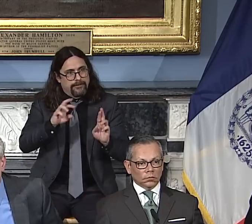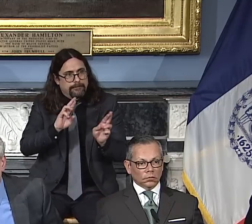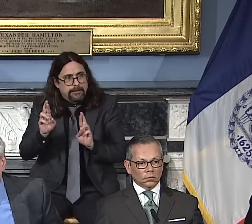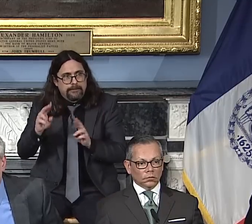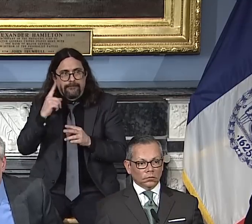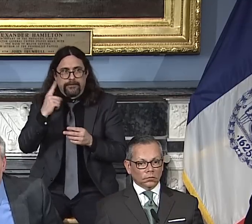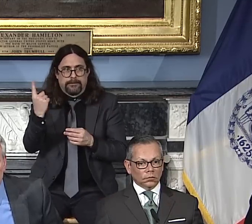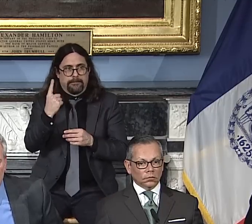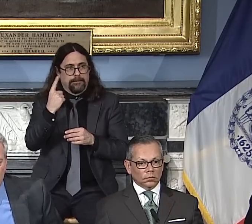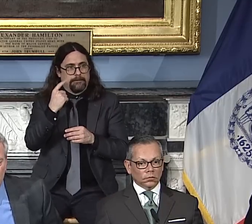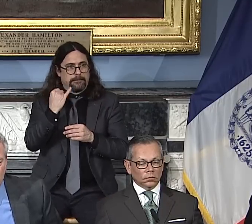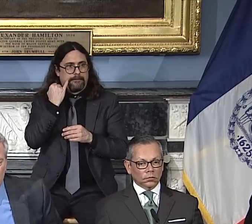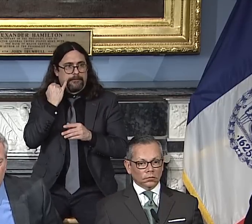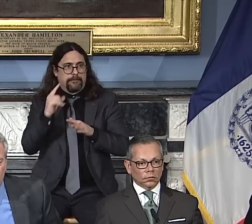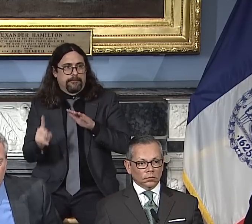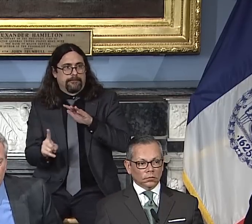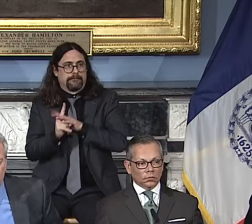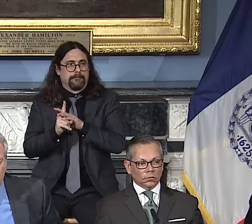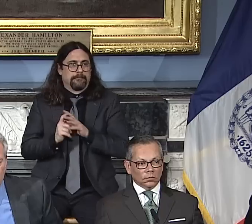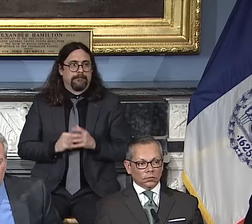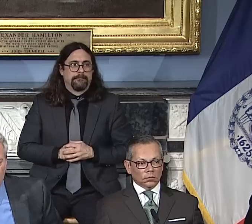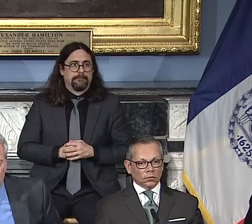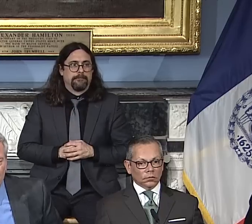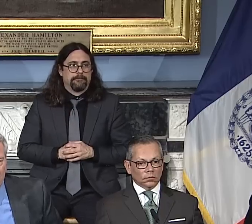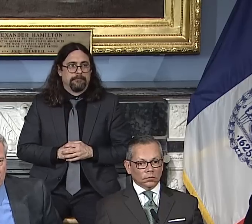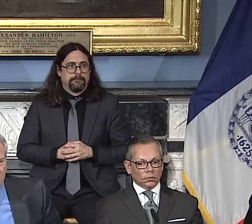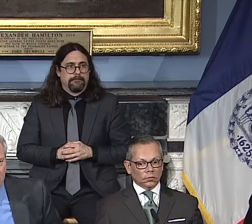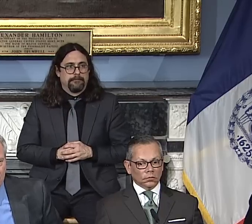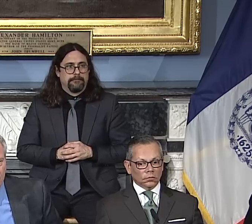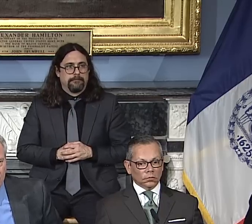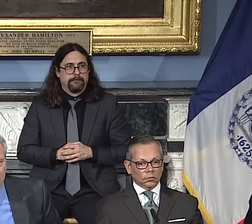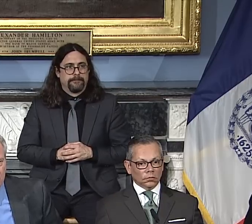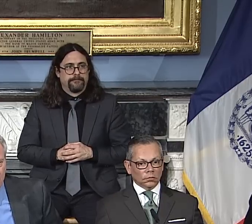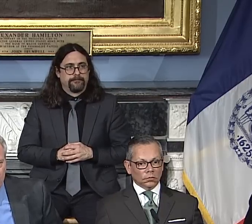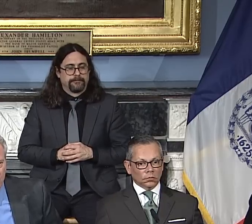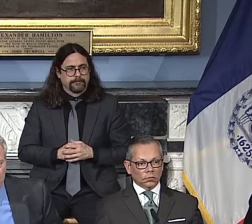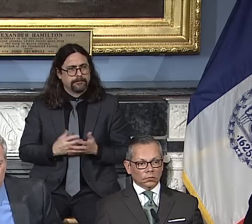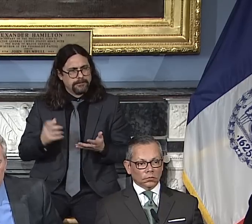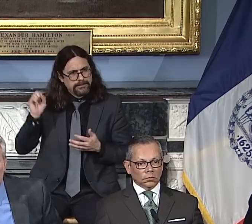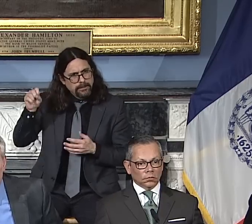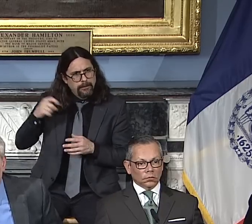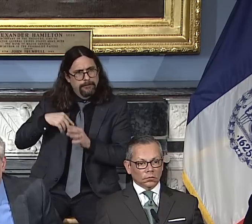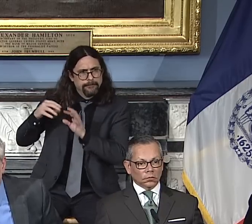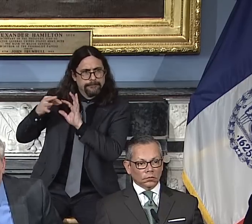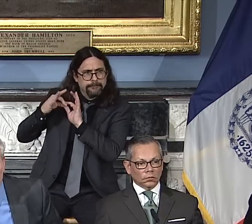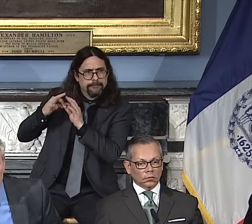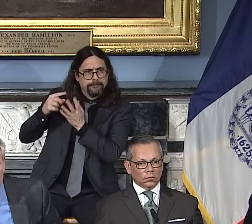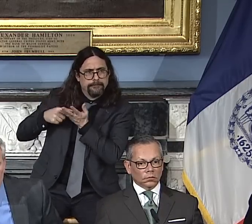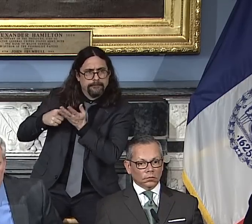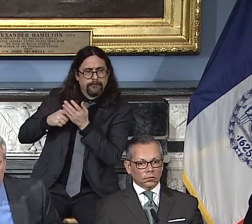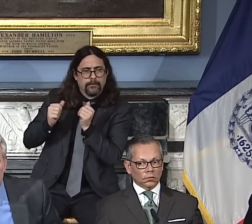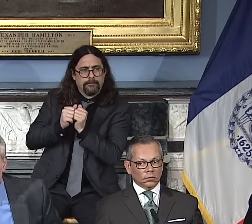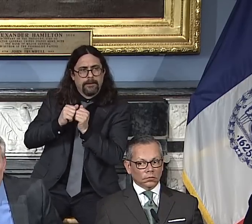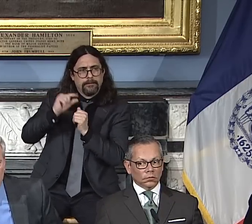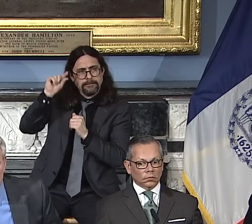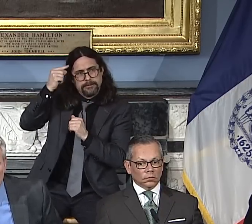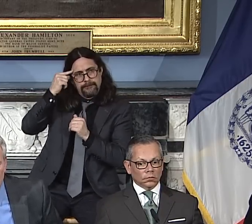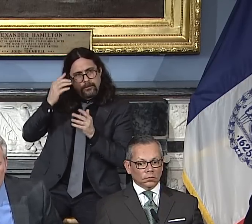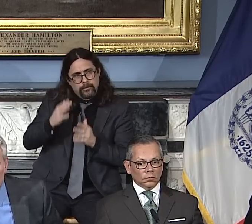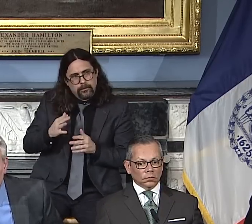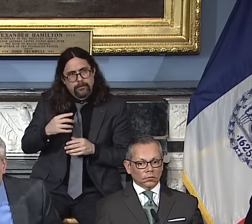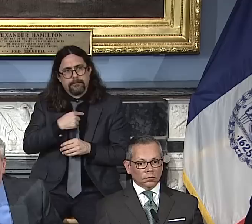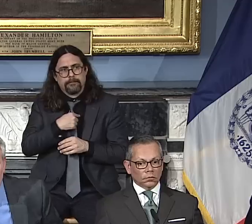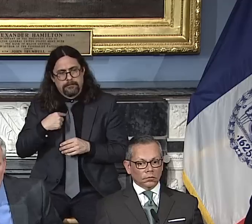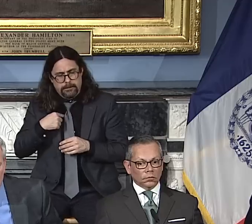are constantly comparing notes on the different things that we might do. There's been a high level of agreement step by